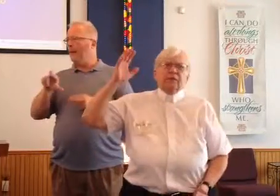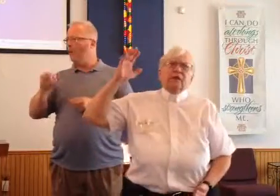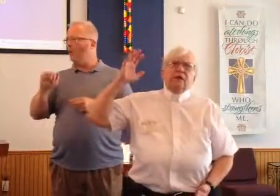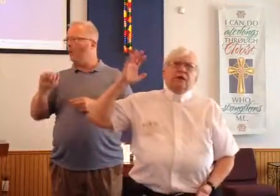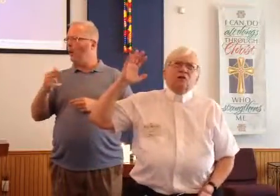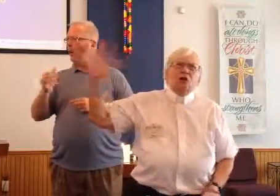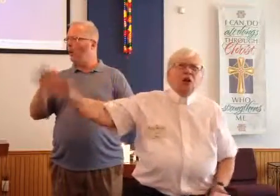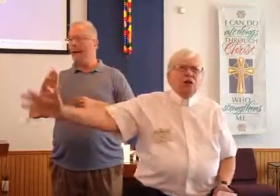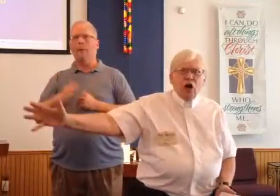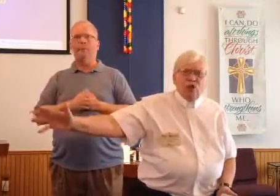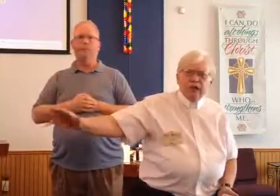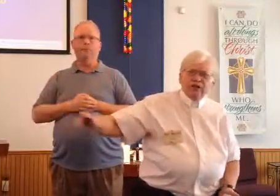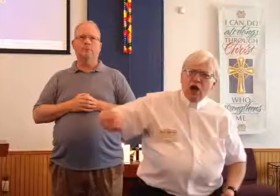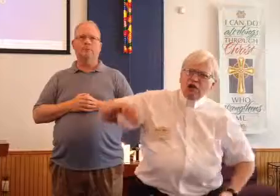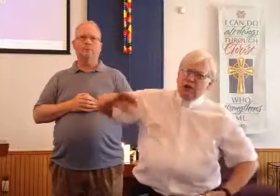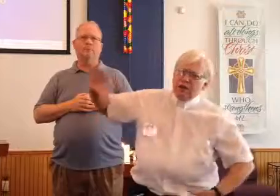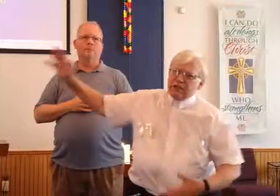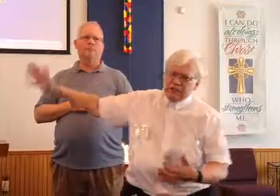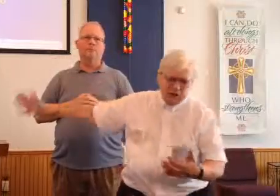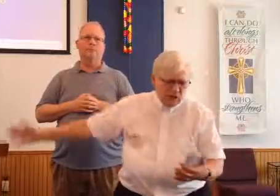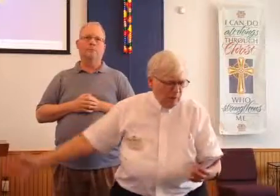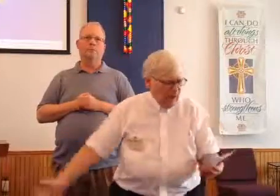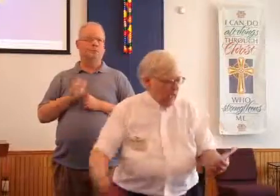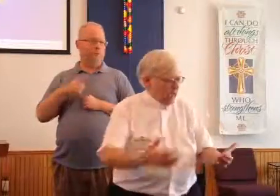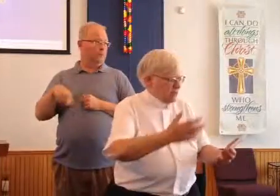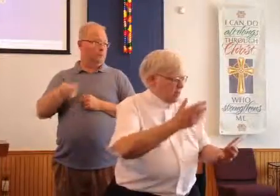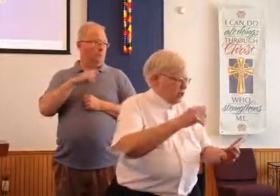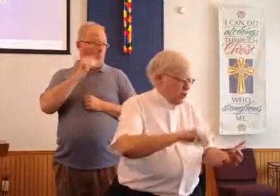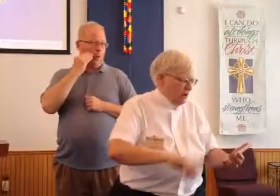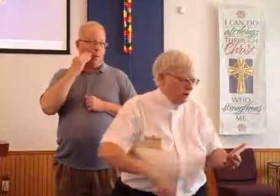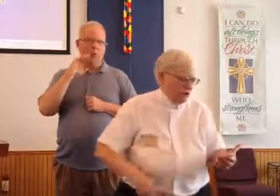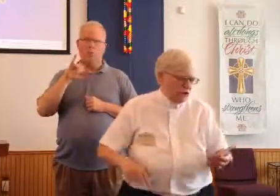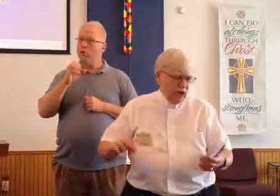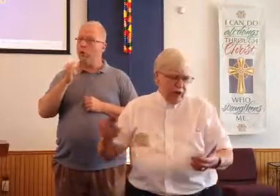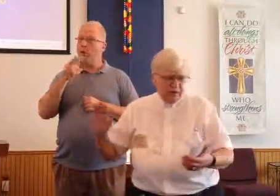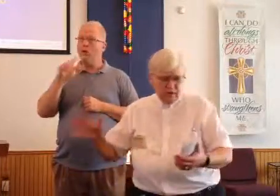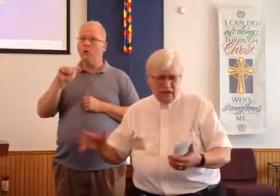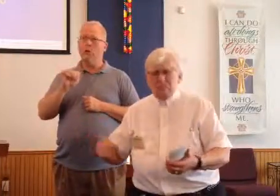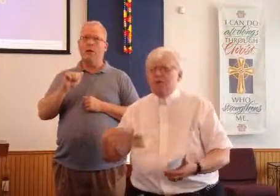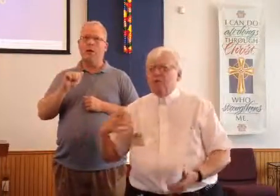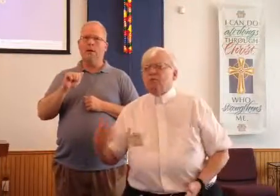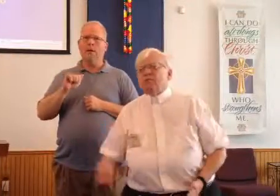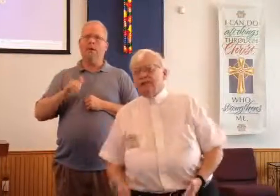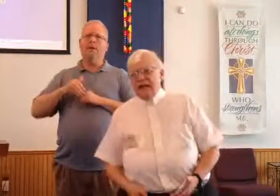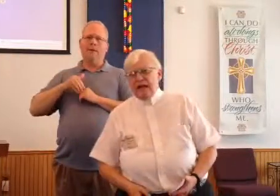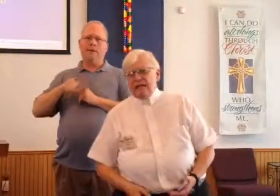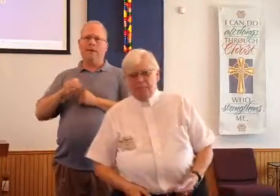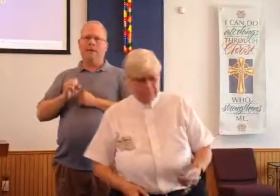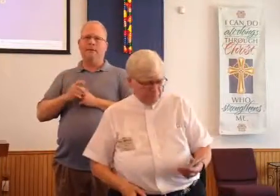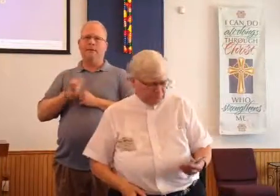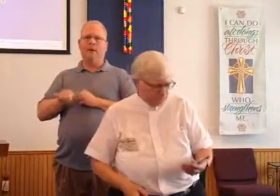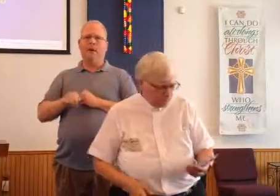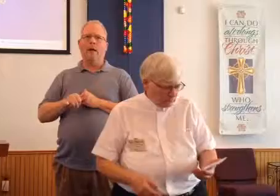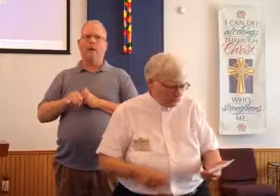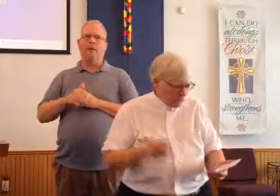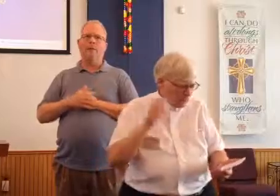Now, you all know that Joshua sent the spies into Jericho to check out the city before it was attacked.